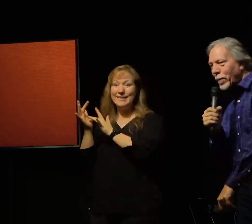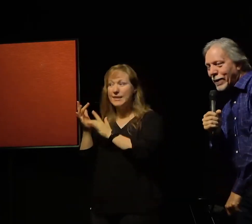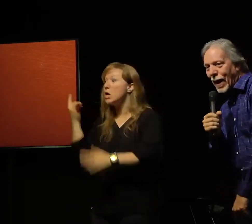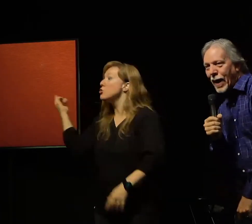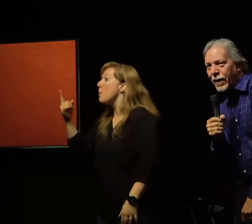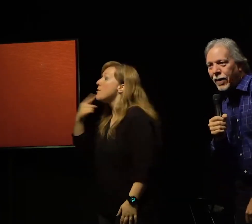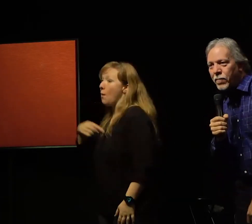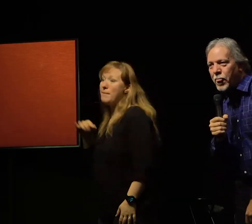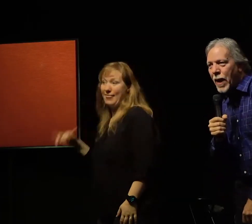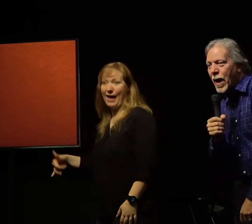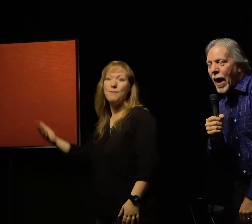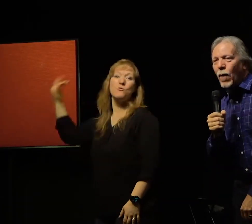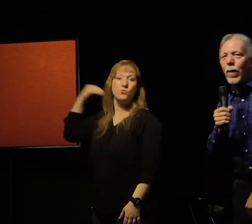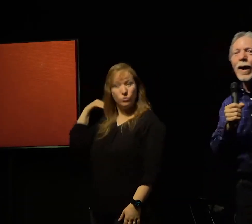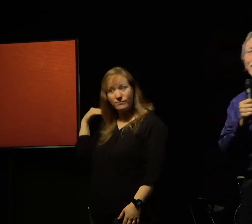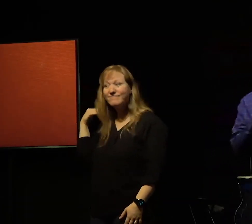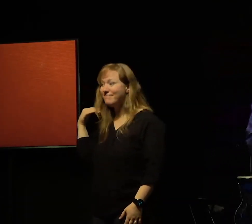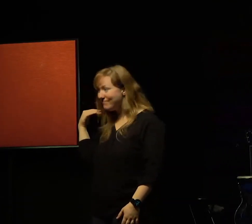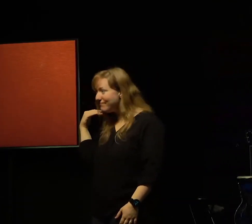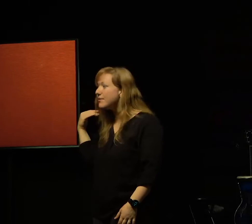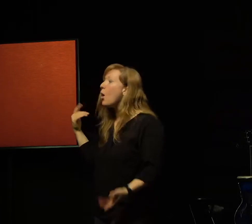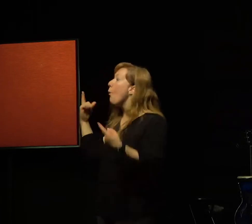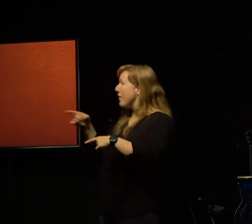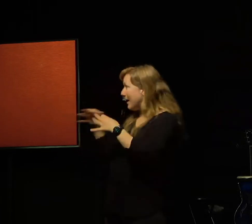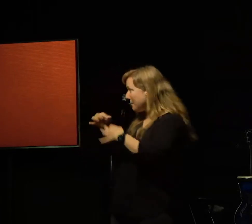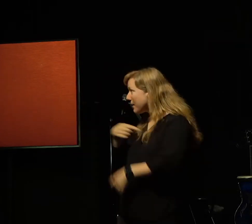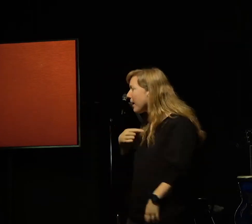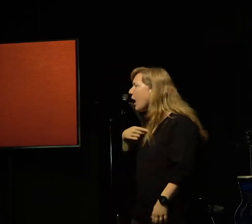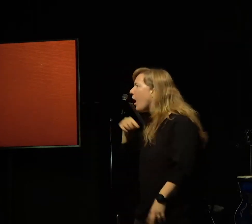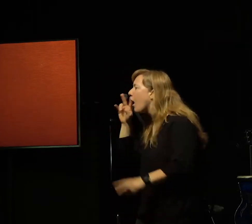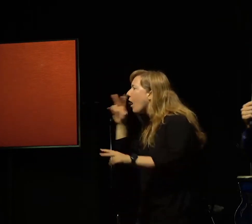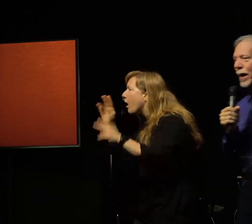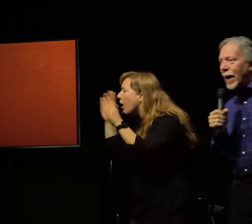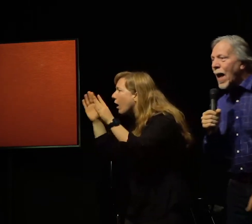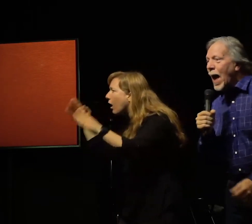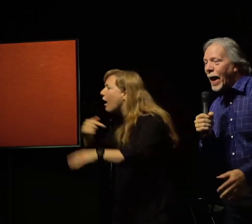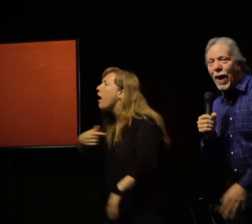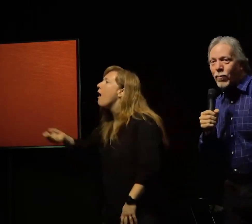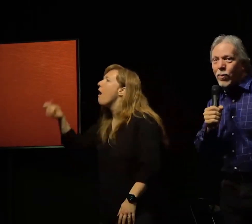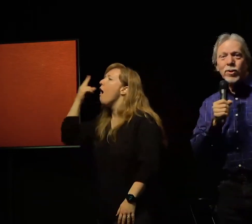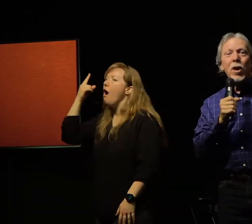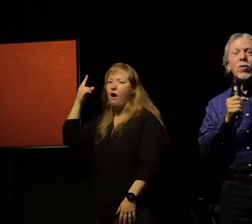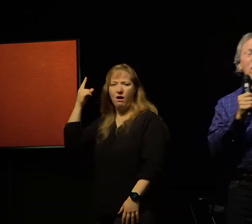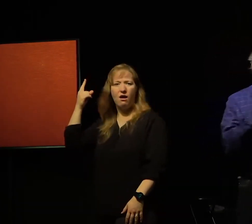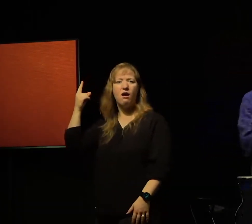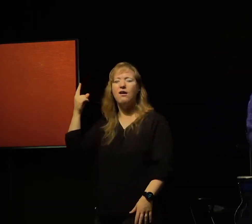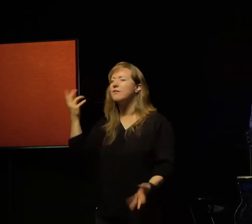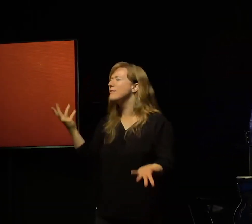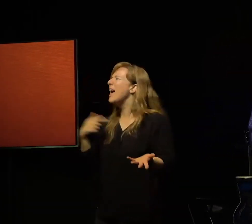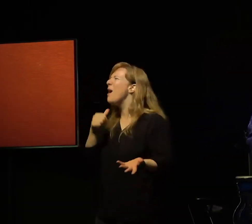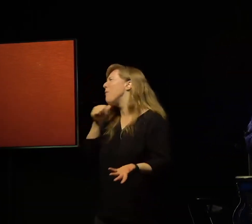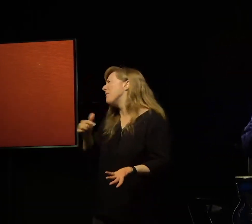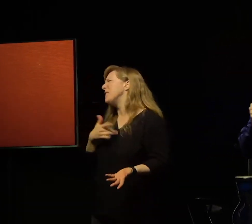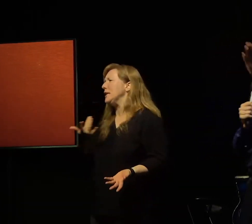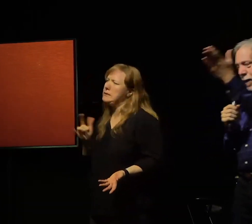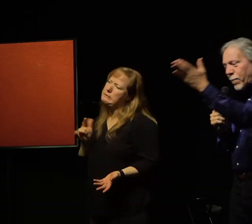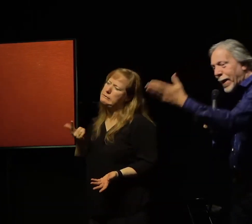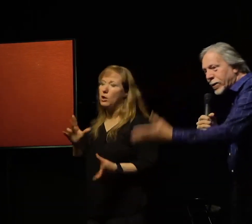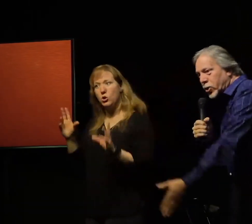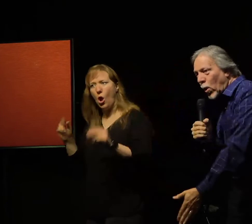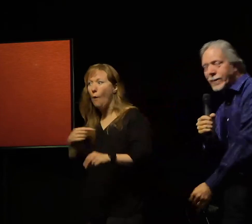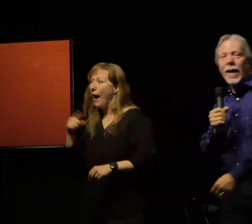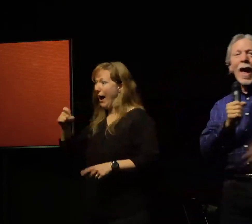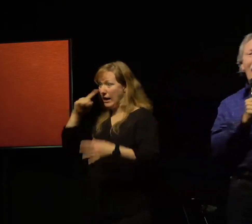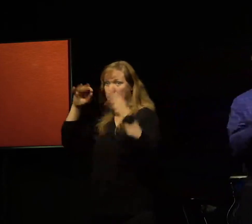told me that. And when they told me, I listened and I heard it, and there was no neutral anymore. I had to